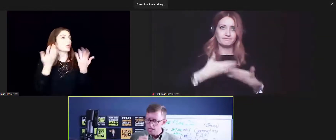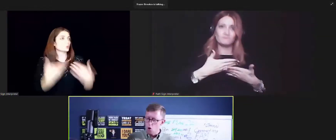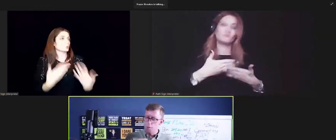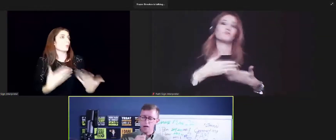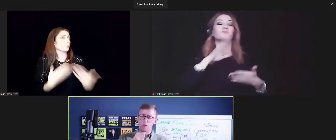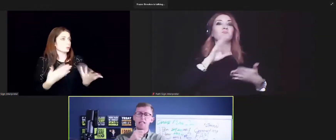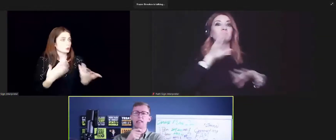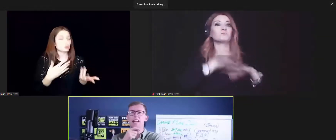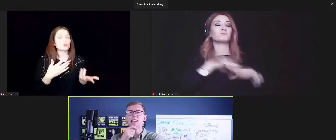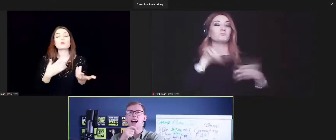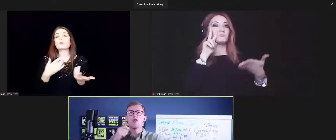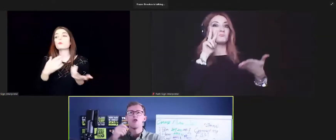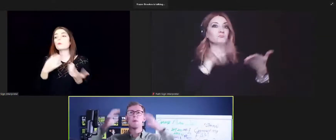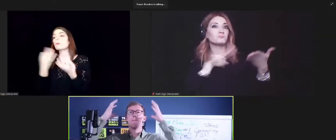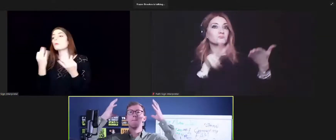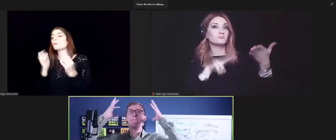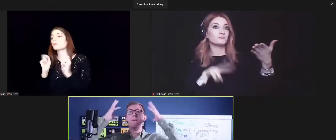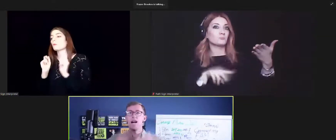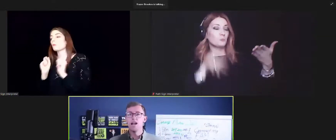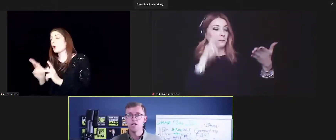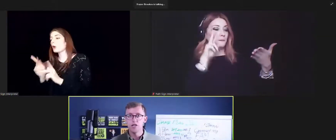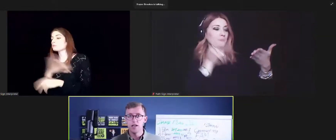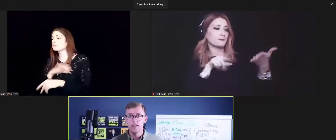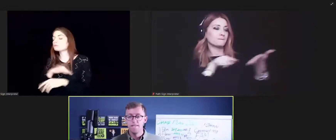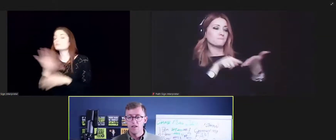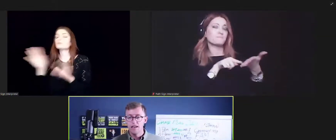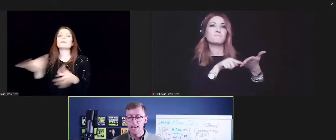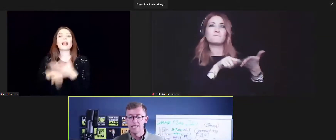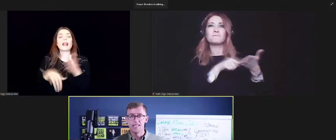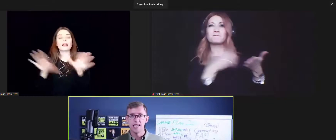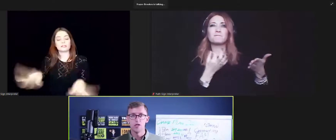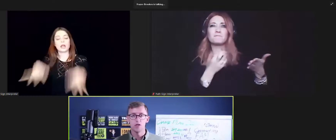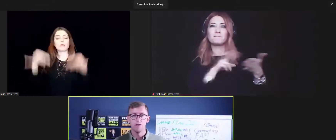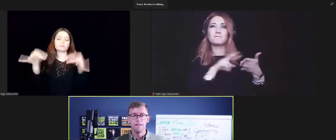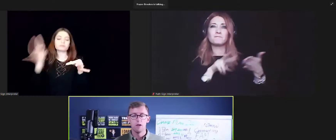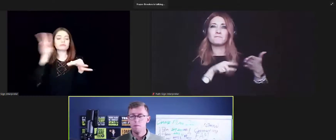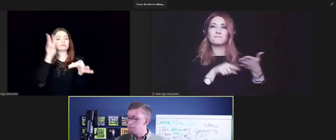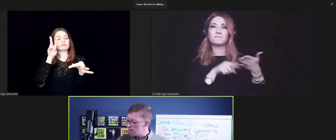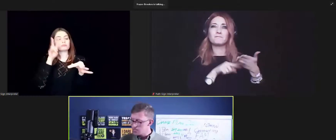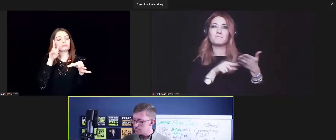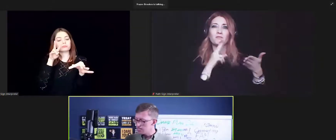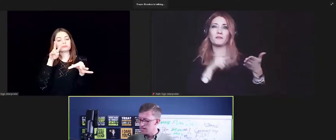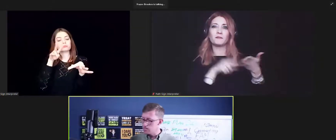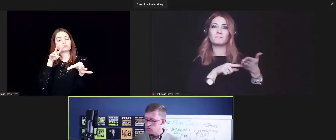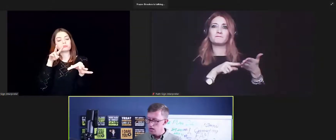started opening and reading the letter, and she burst into tears.